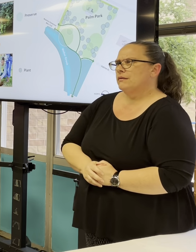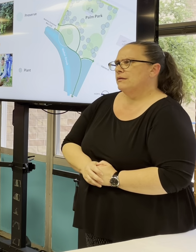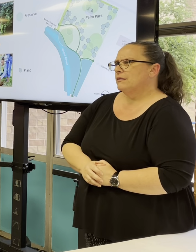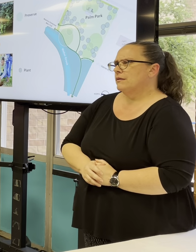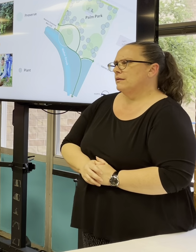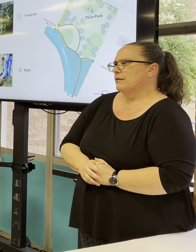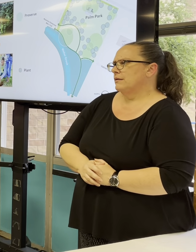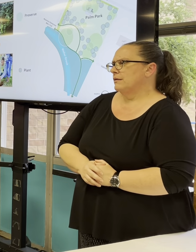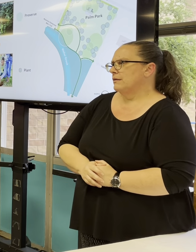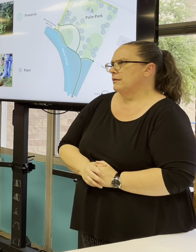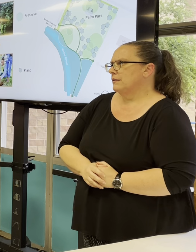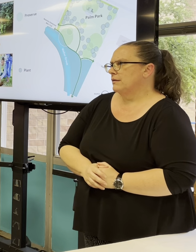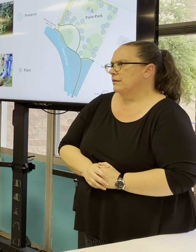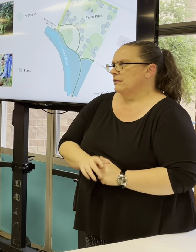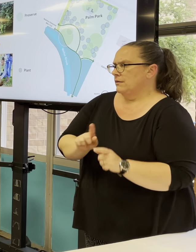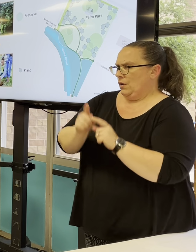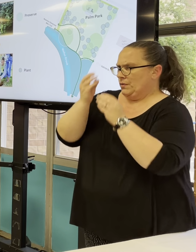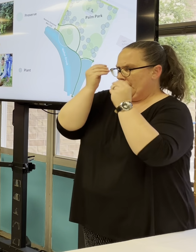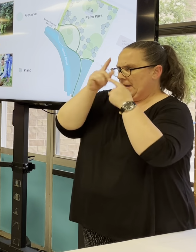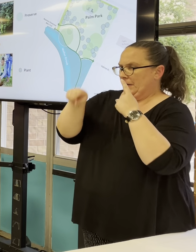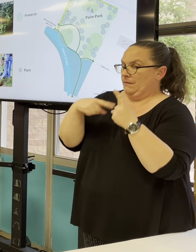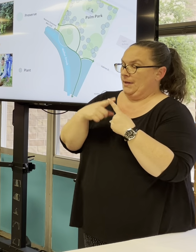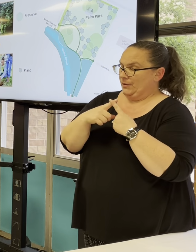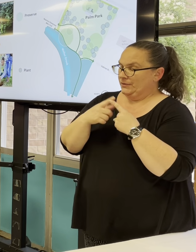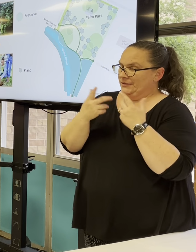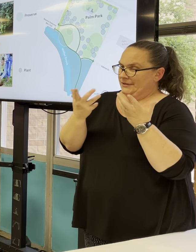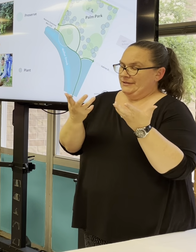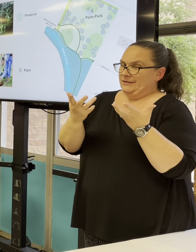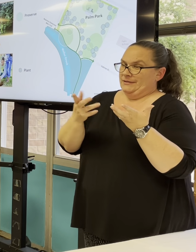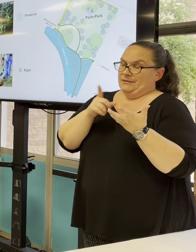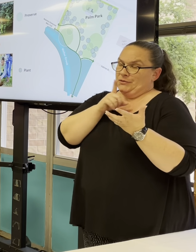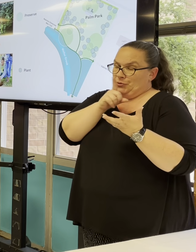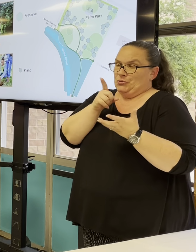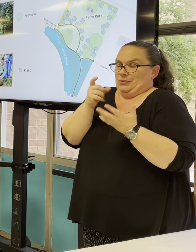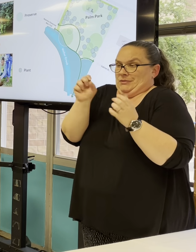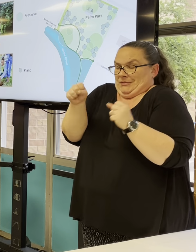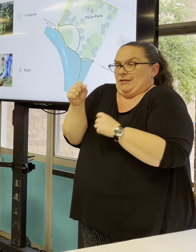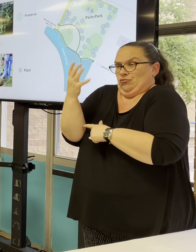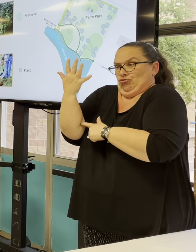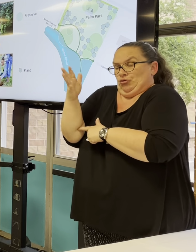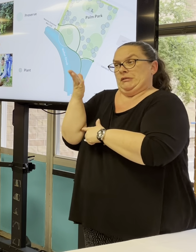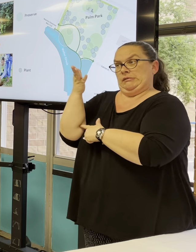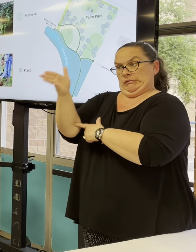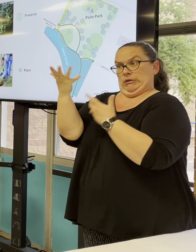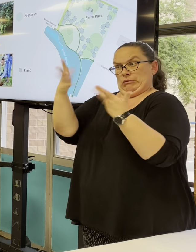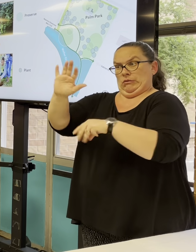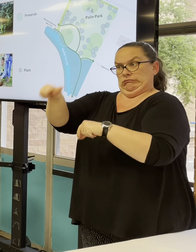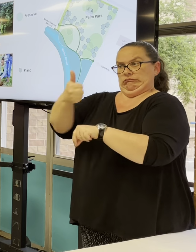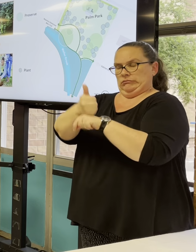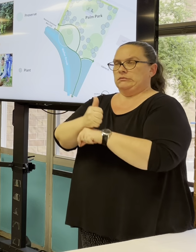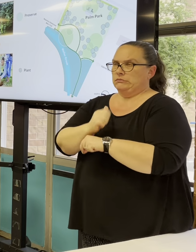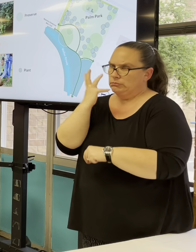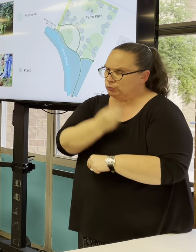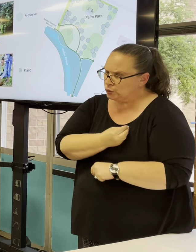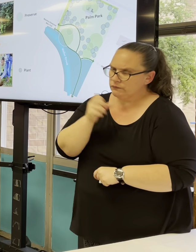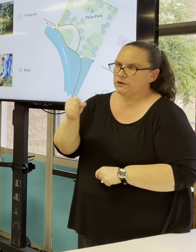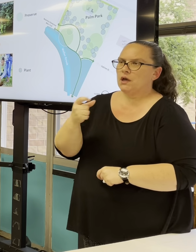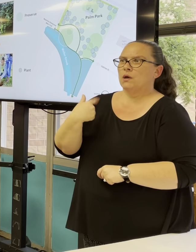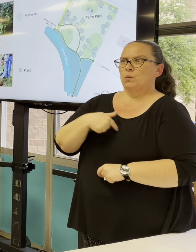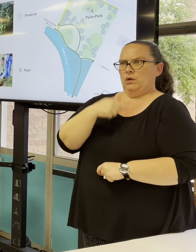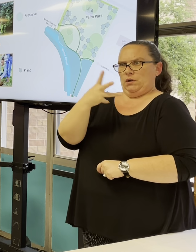We also are thinking about, as lovely as the existing trees are, we want to build on